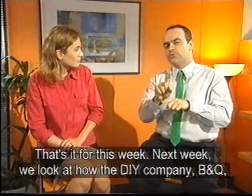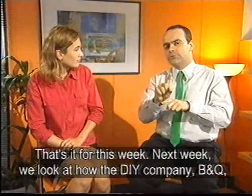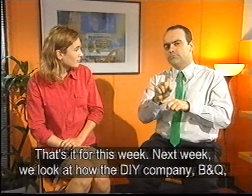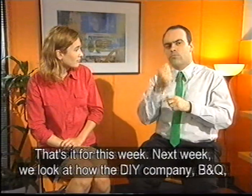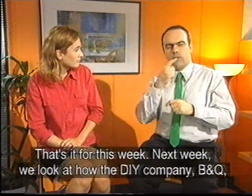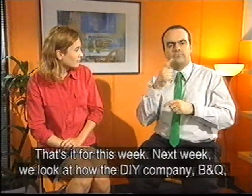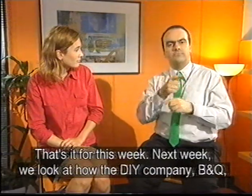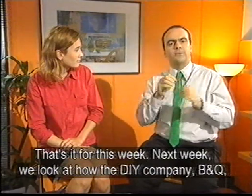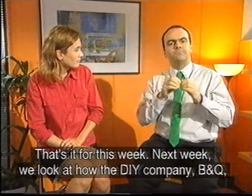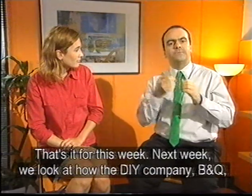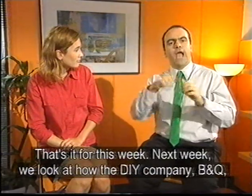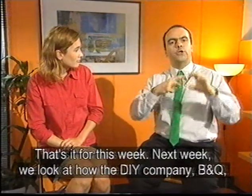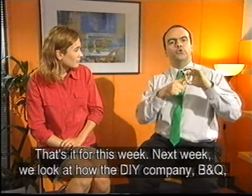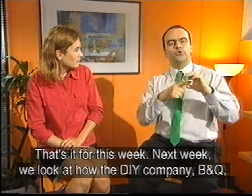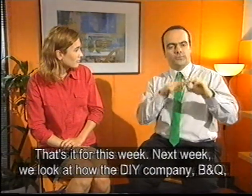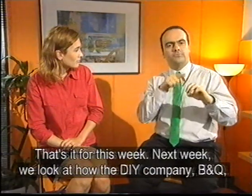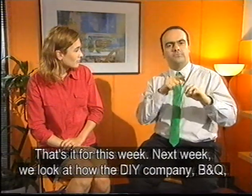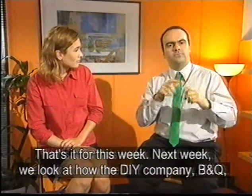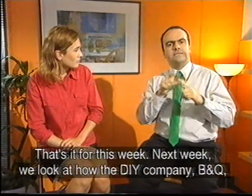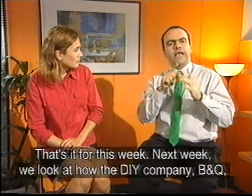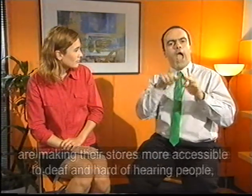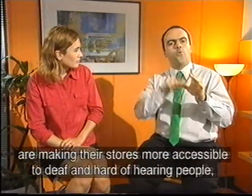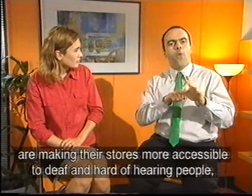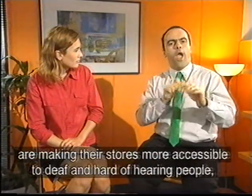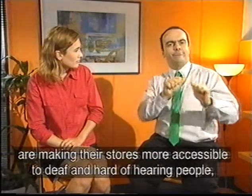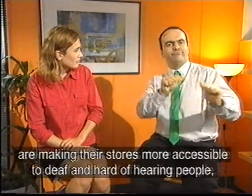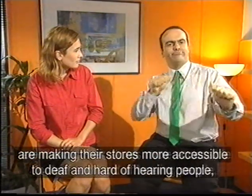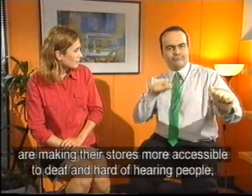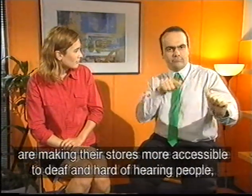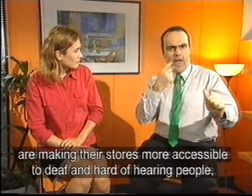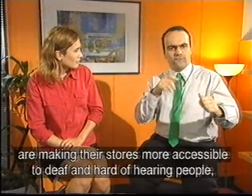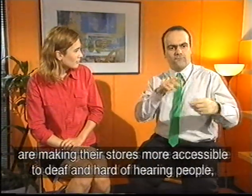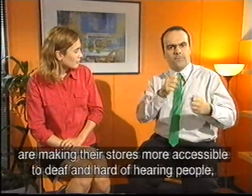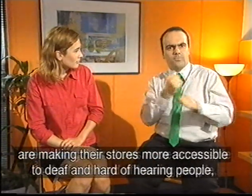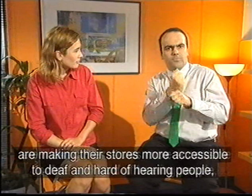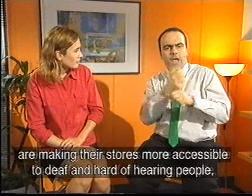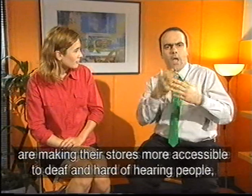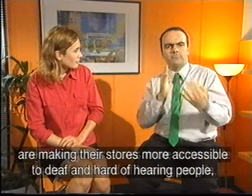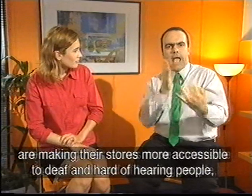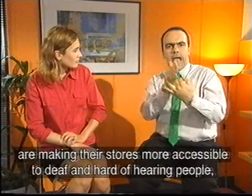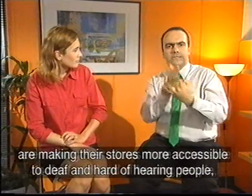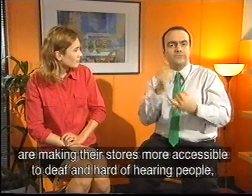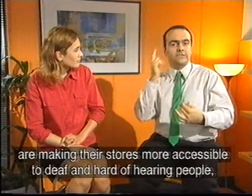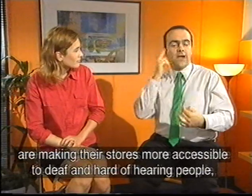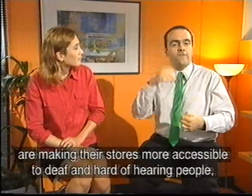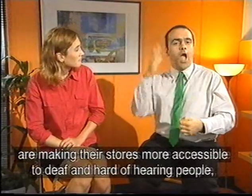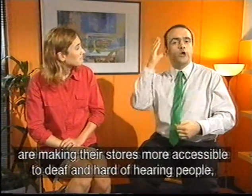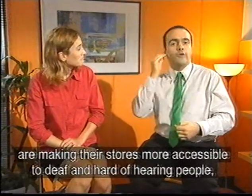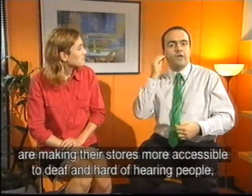do join us again next week when we look at how the DIY company B&Q are working to make their stores more